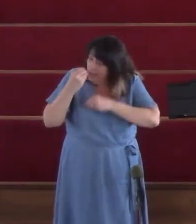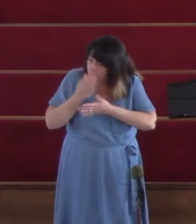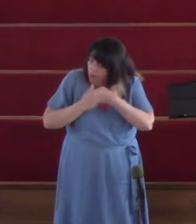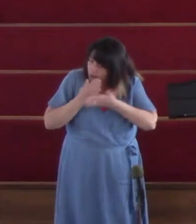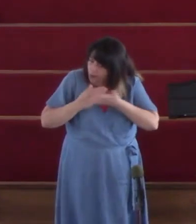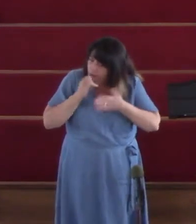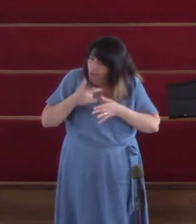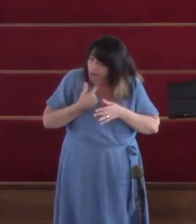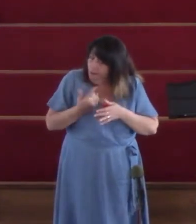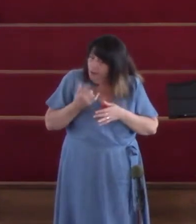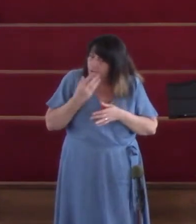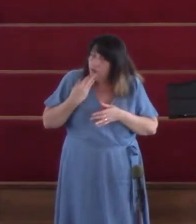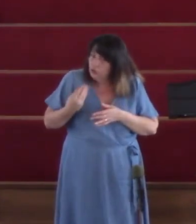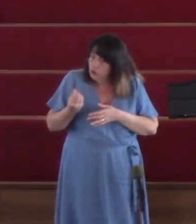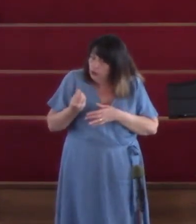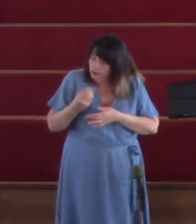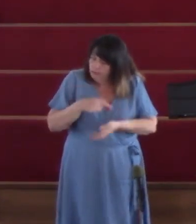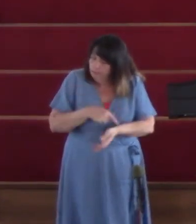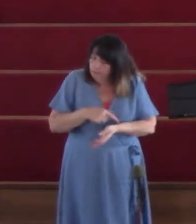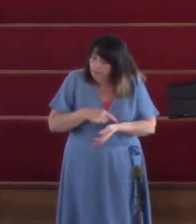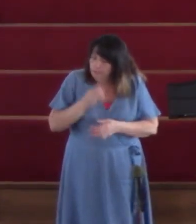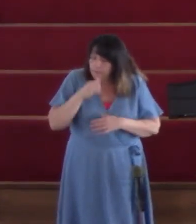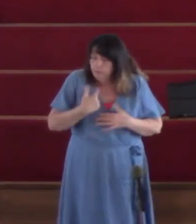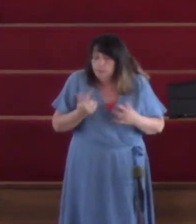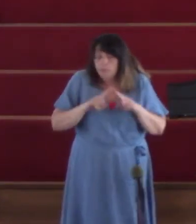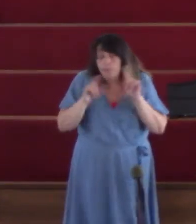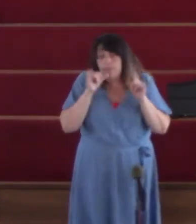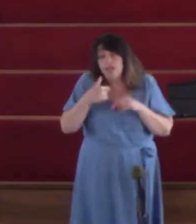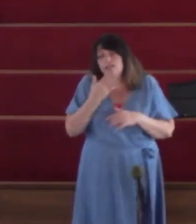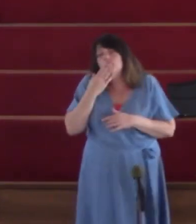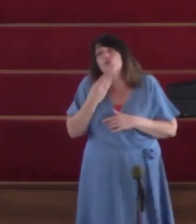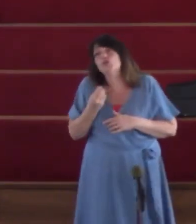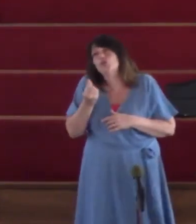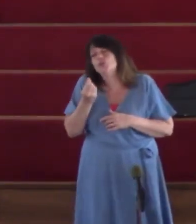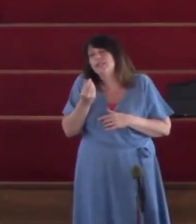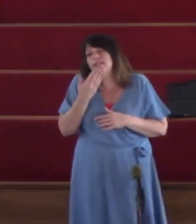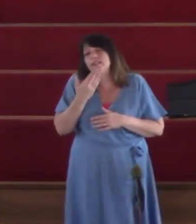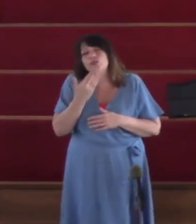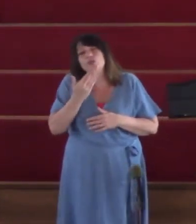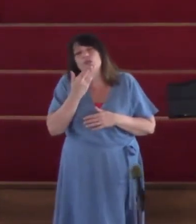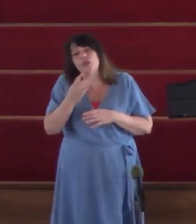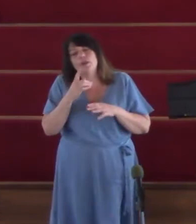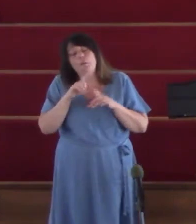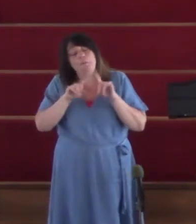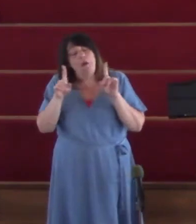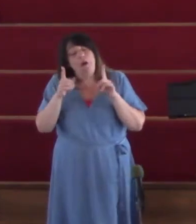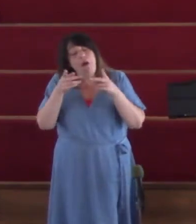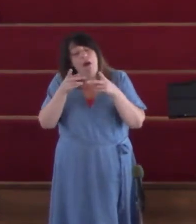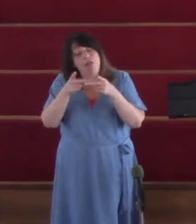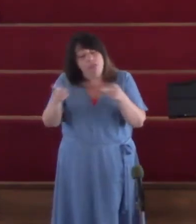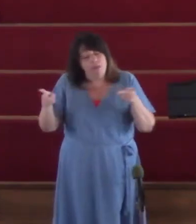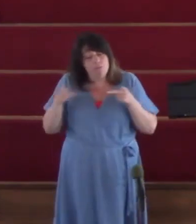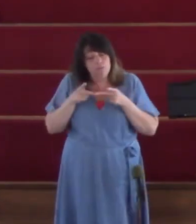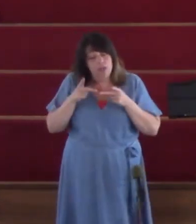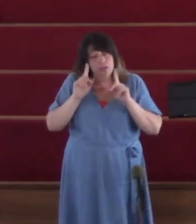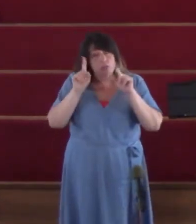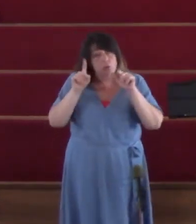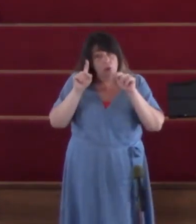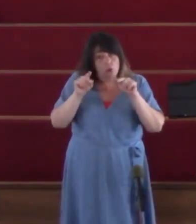you what, it's sweet and it's good. And my friend, the place where we're going, it'll be far better